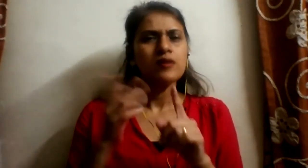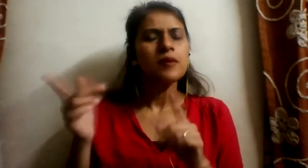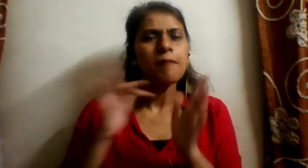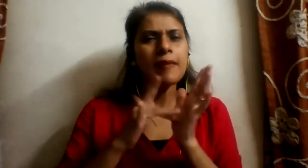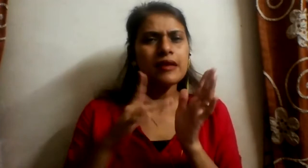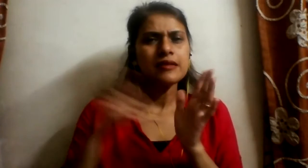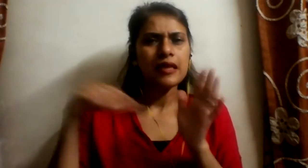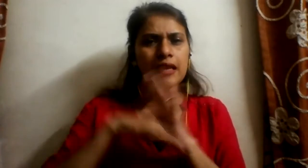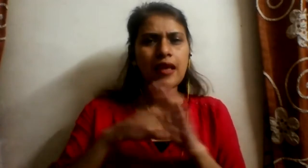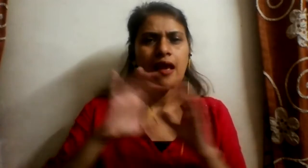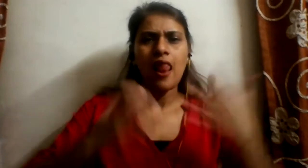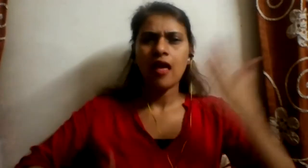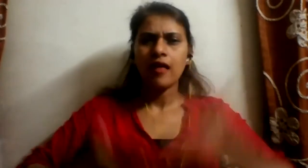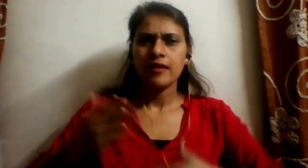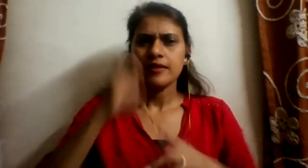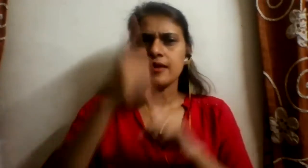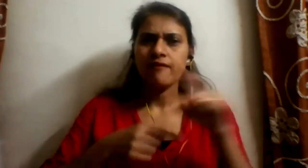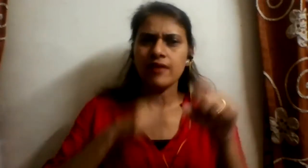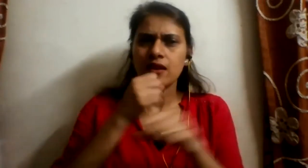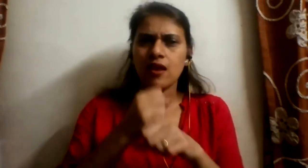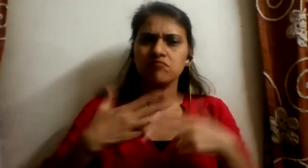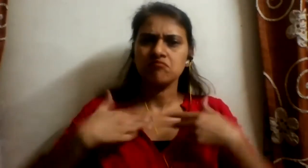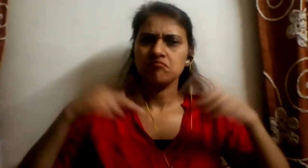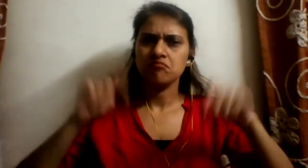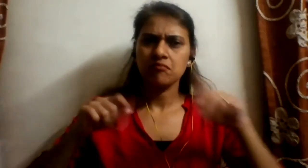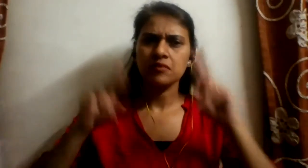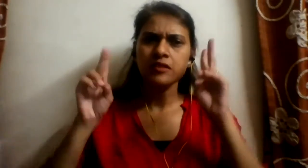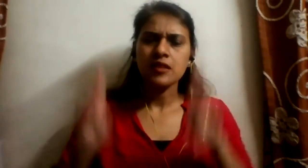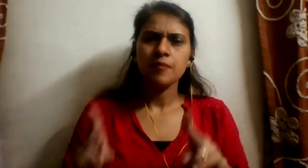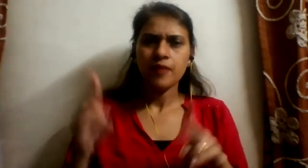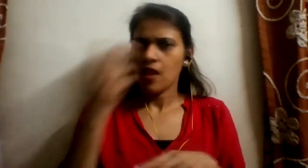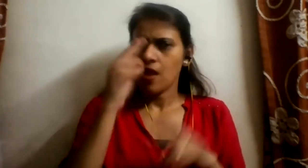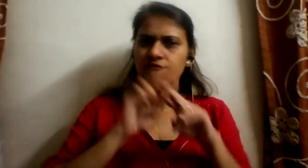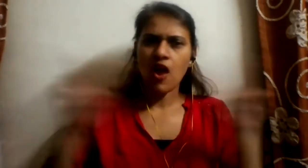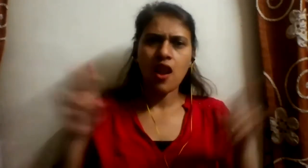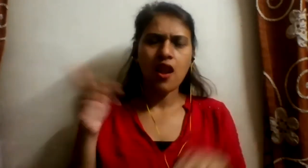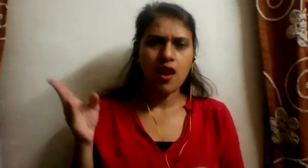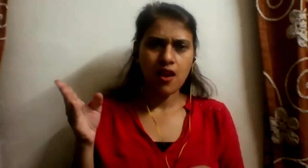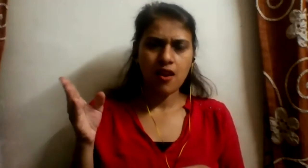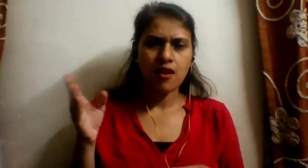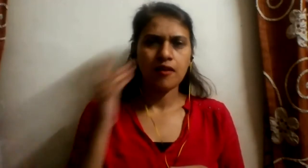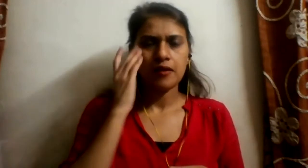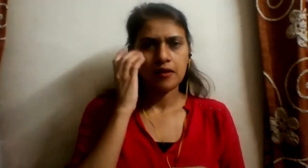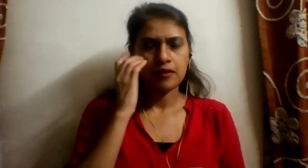General for almost 7 years, and he was completely blind. And it did not deter him from performing